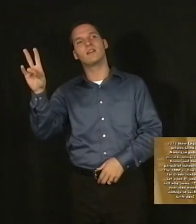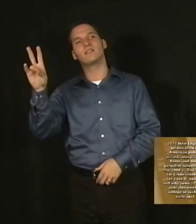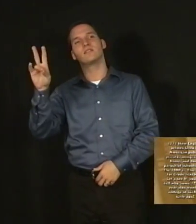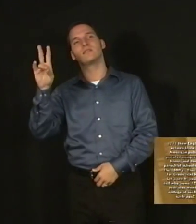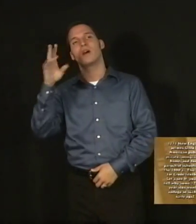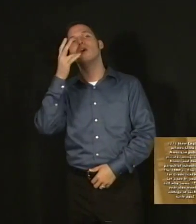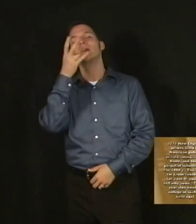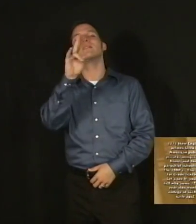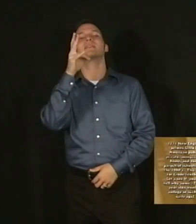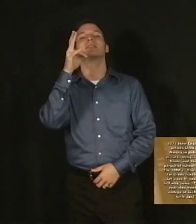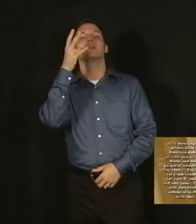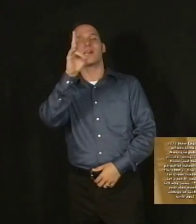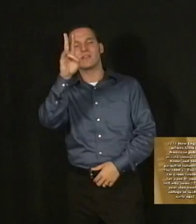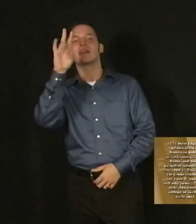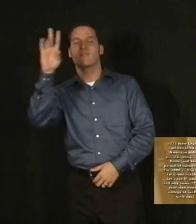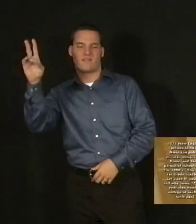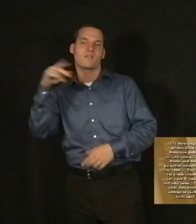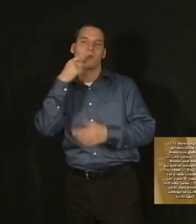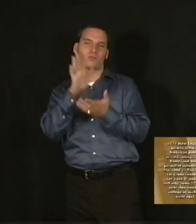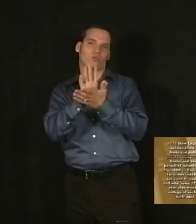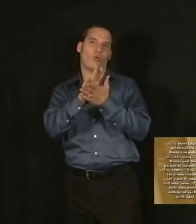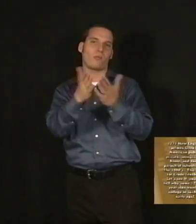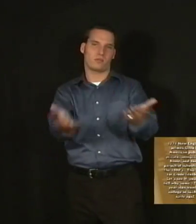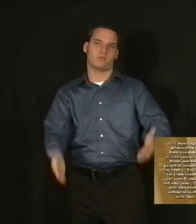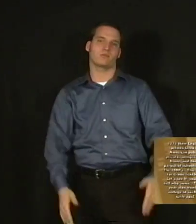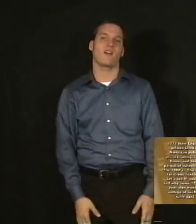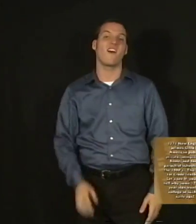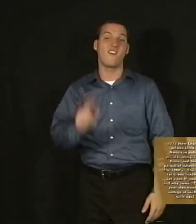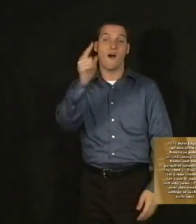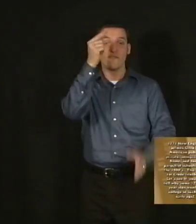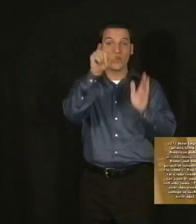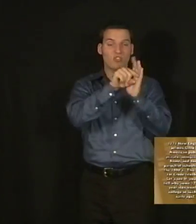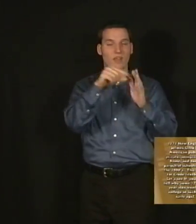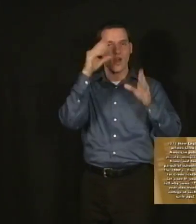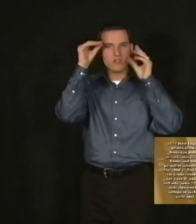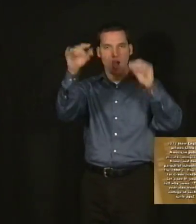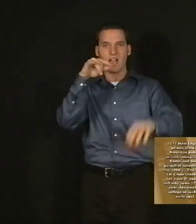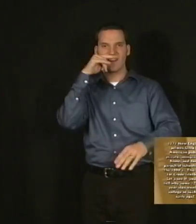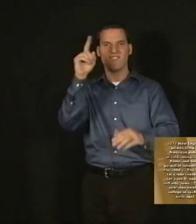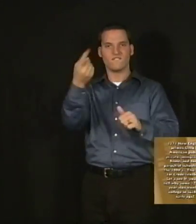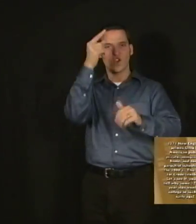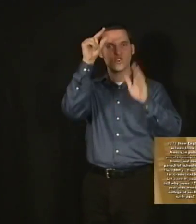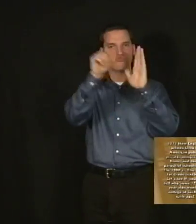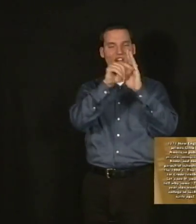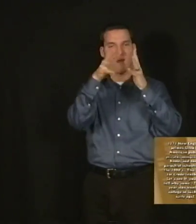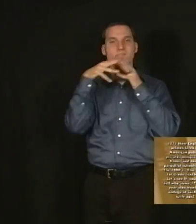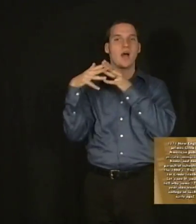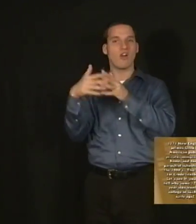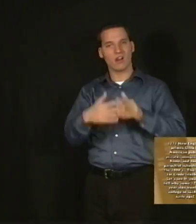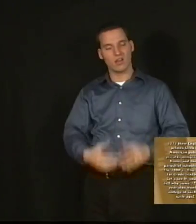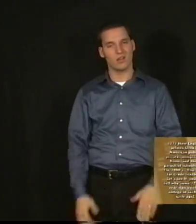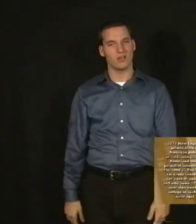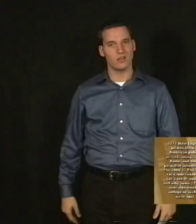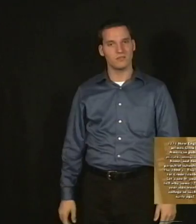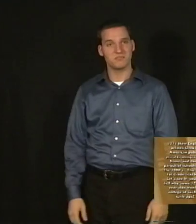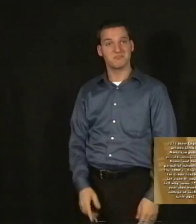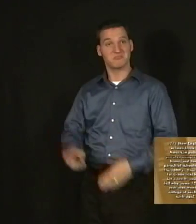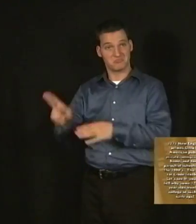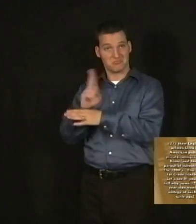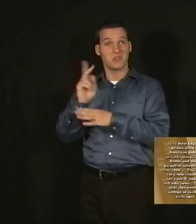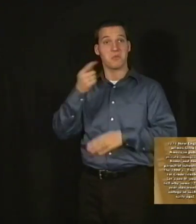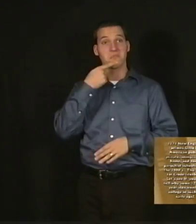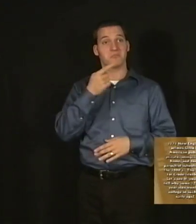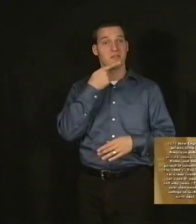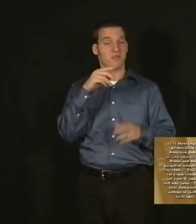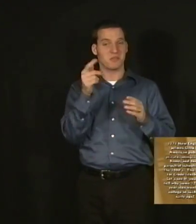1777 public school book, first grade. Here's what they taught the kids in first grade in America. Used in